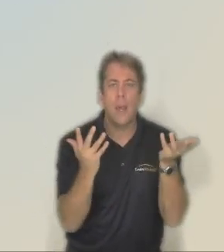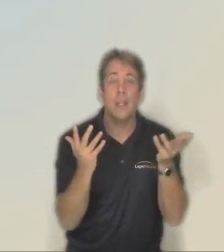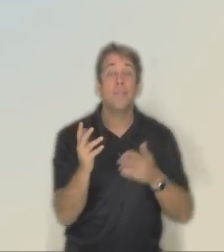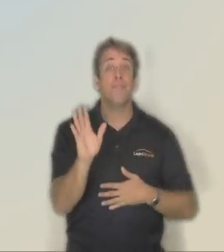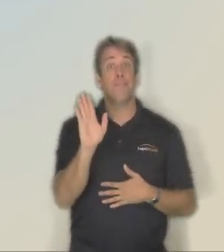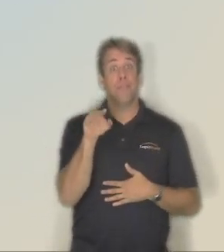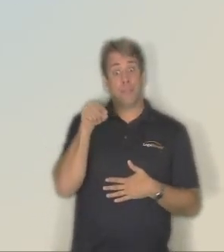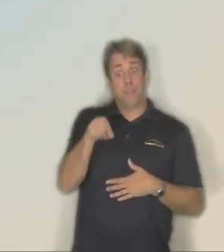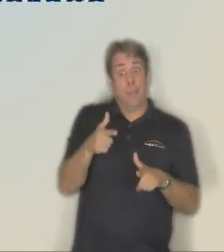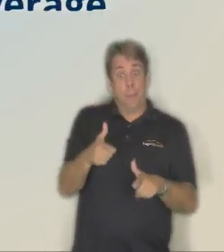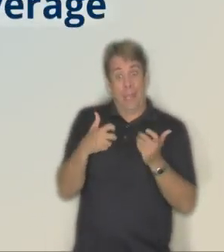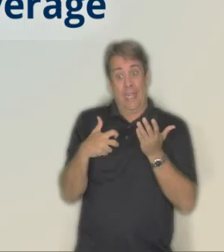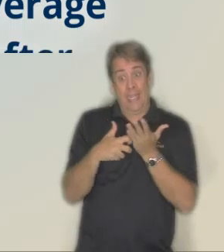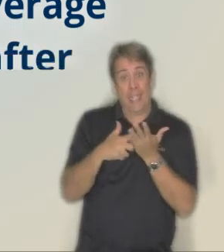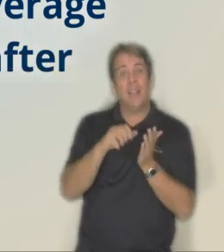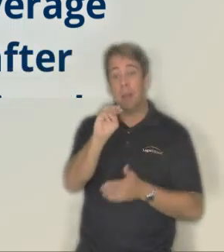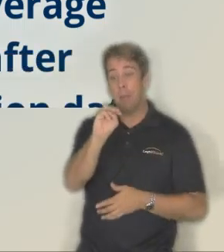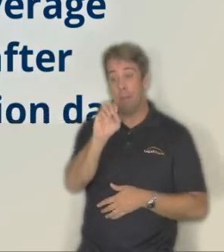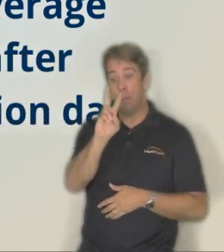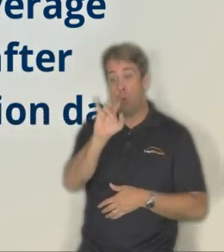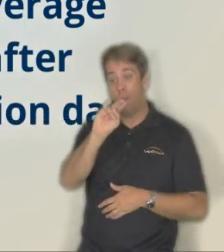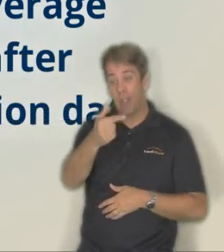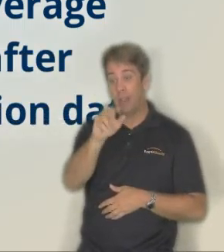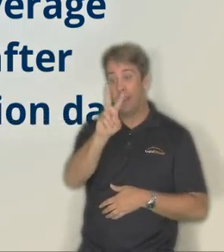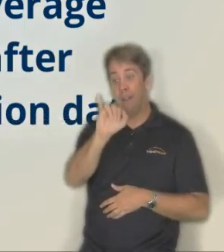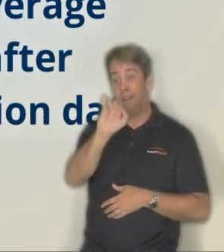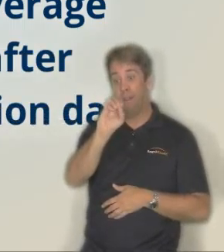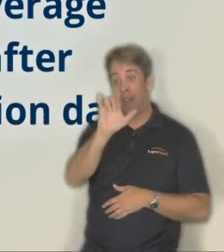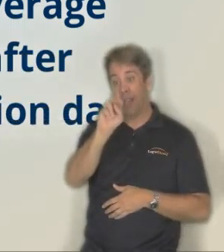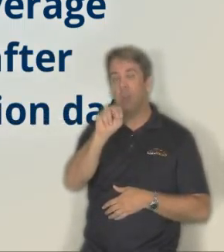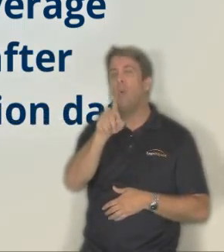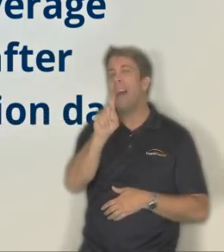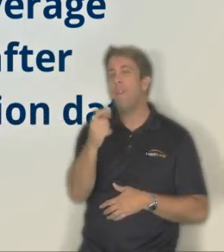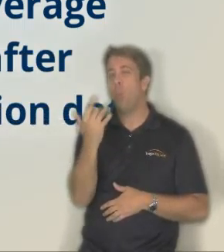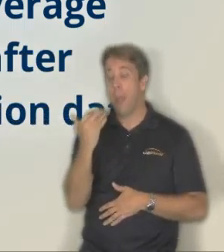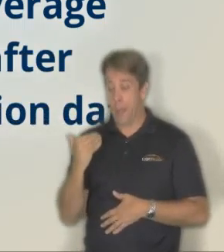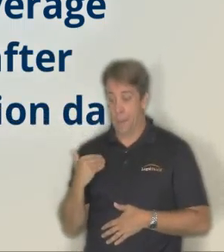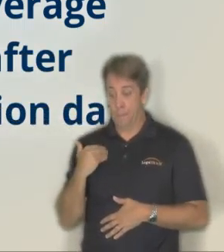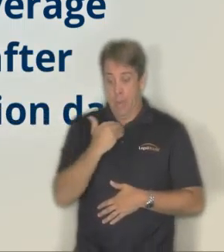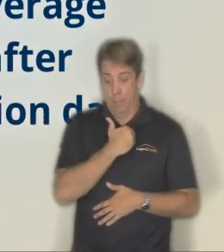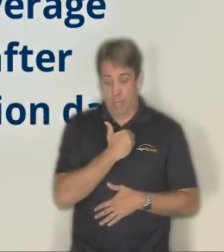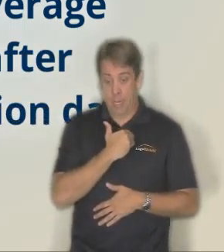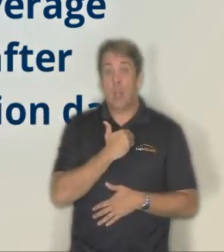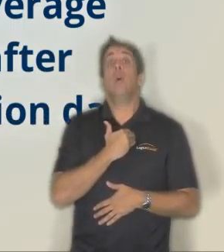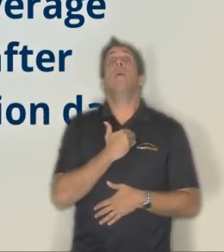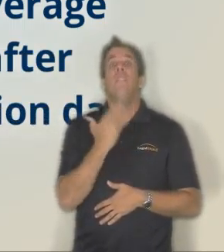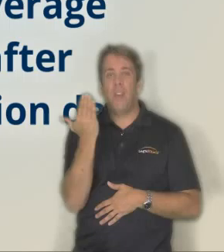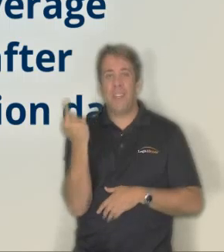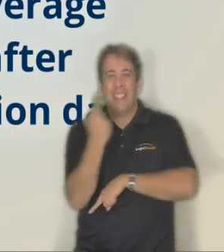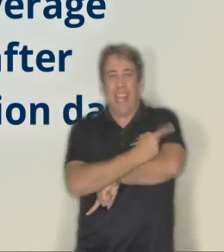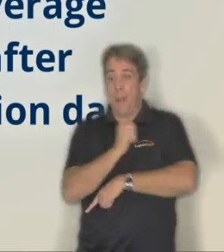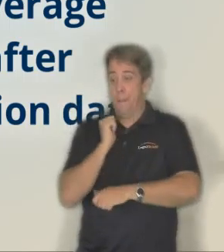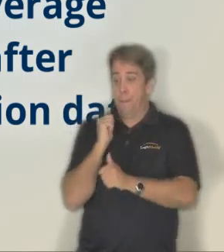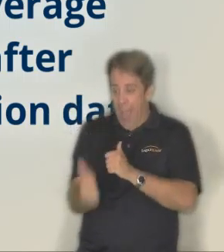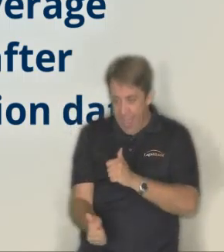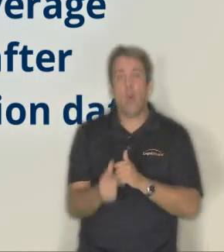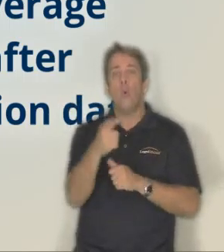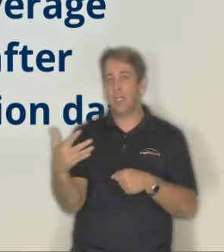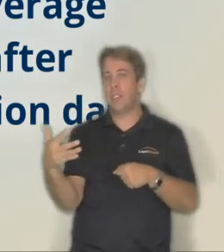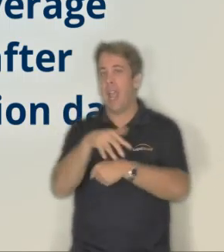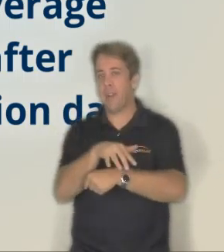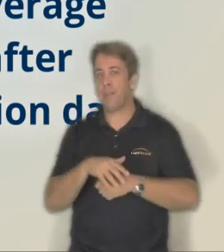important to know in this area there's a 15-day waiting period on moving traffic violations, which means you need to own the membership before